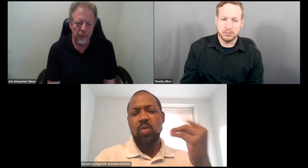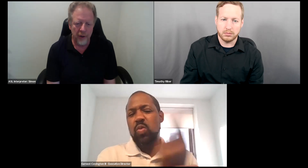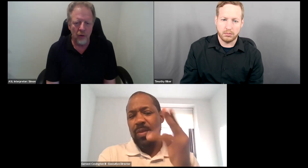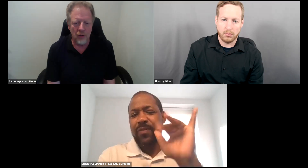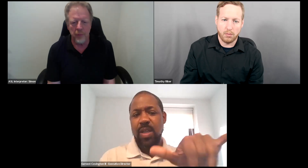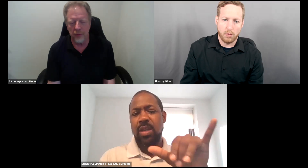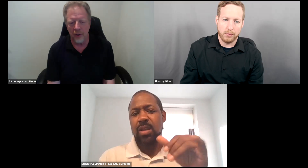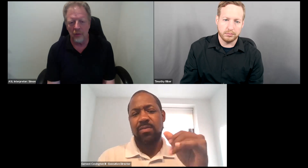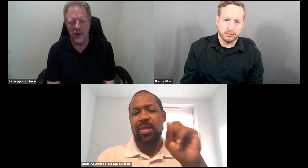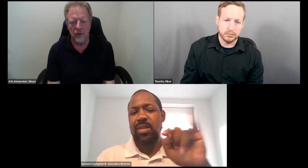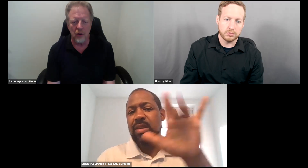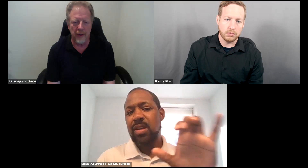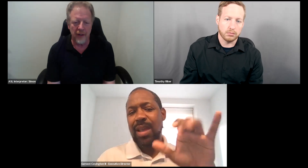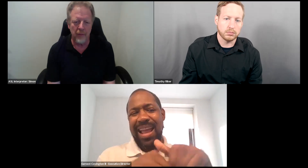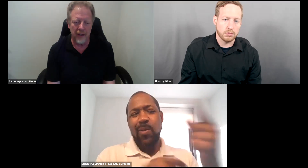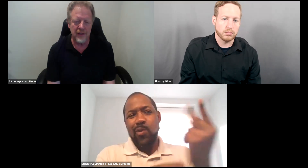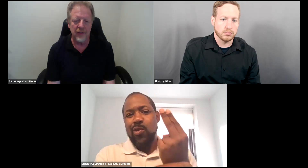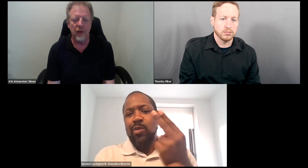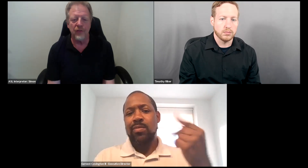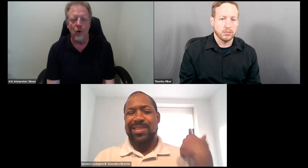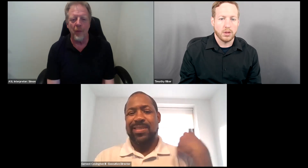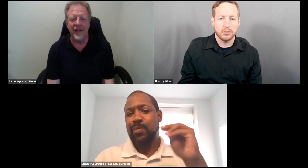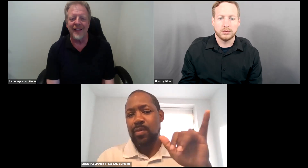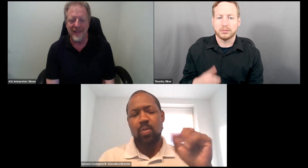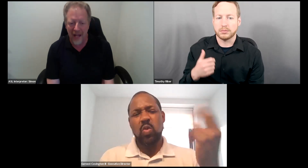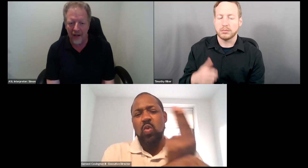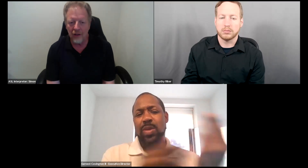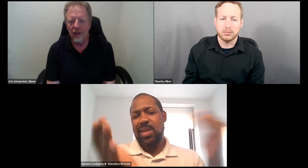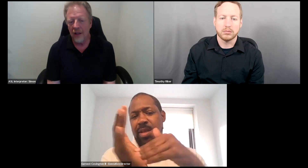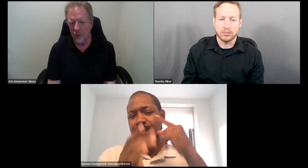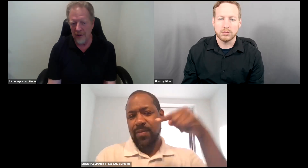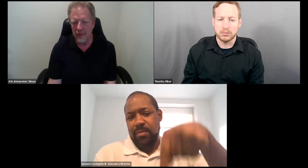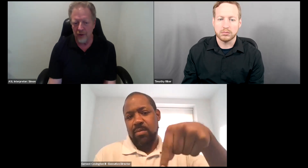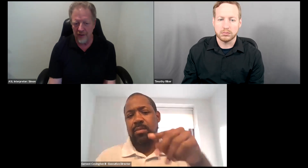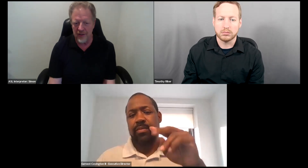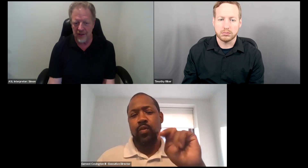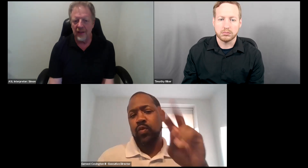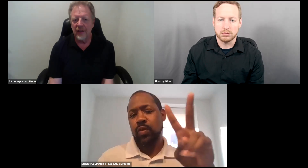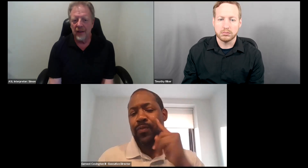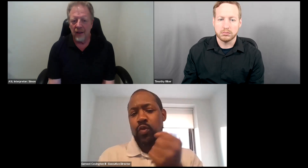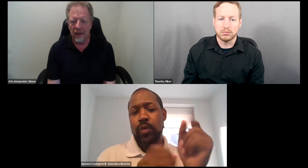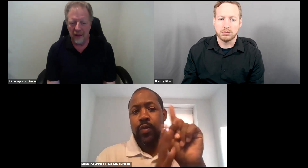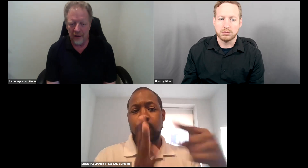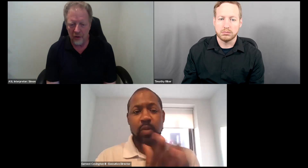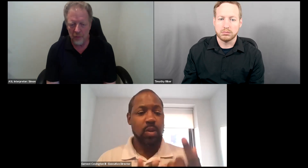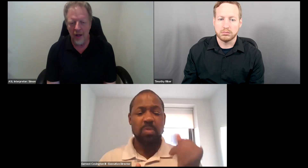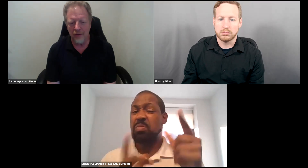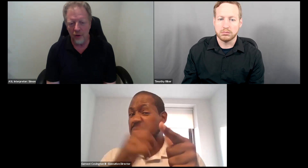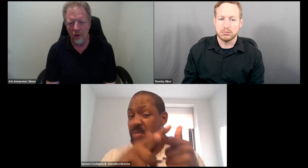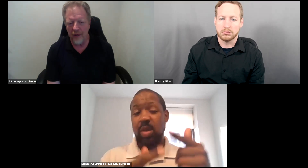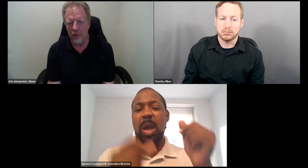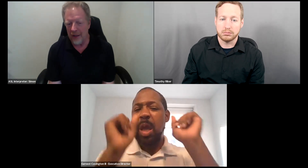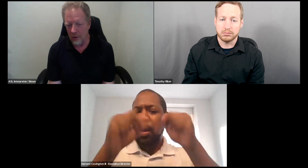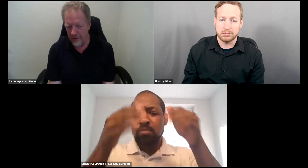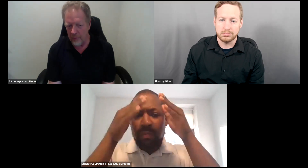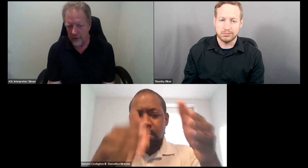good, but we can also, you know, talk about that, make and see if we can format that style like we did previously and apply it for the